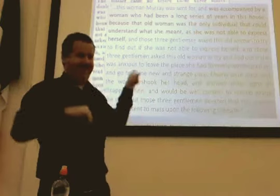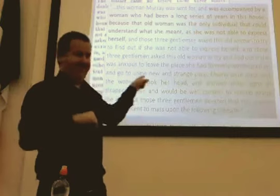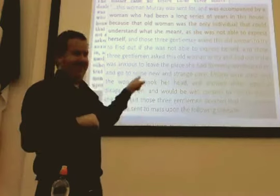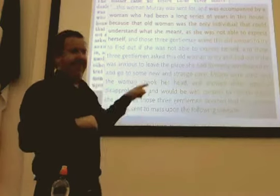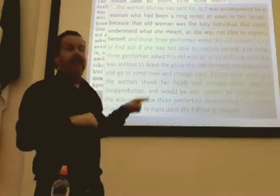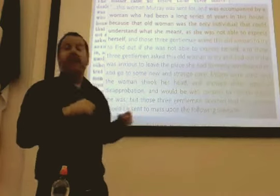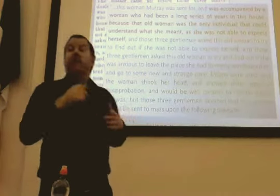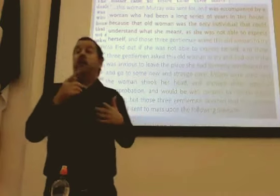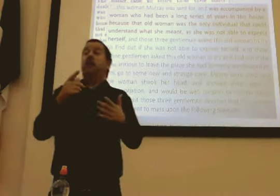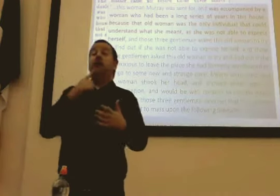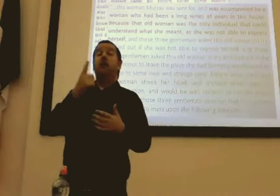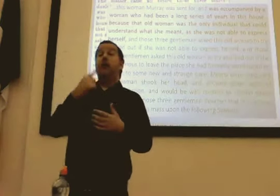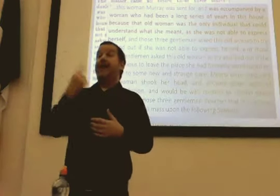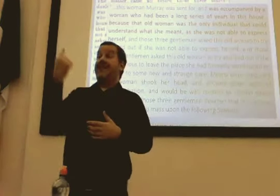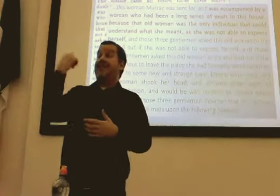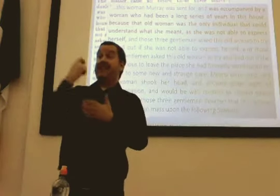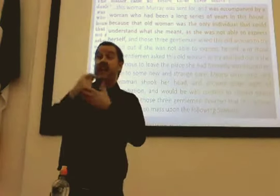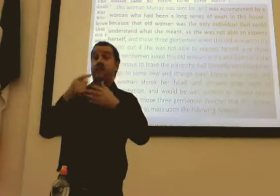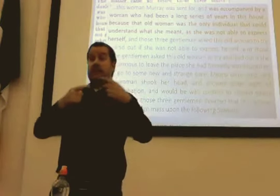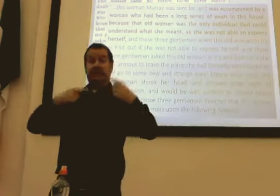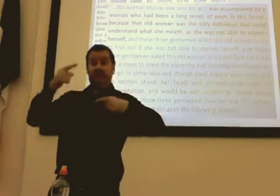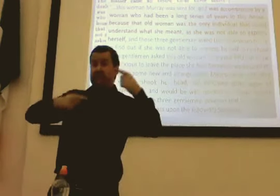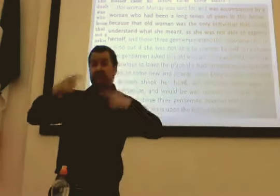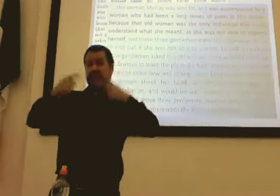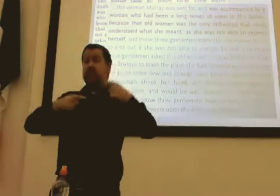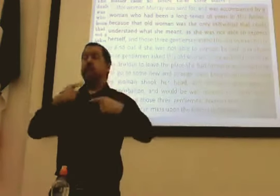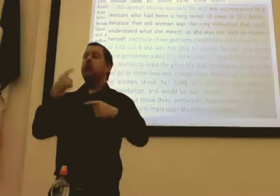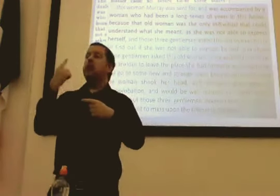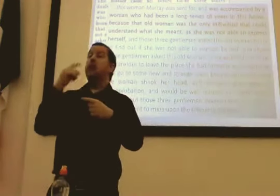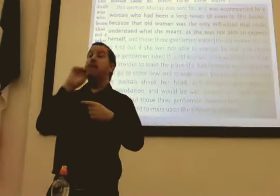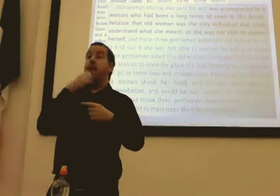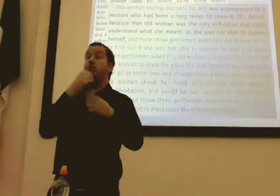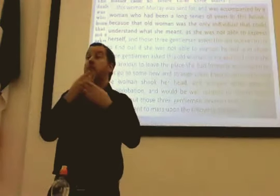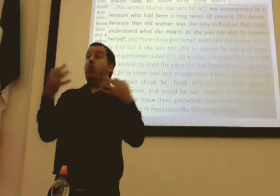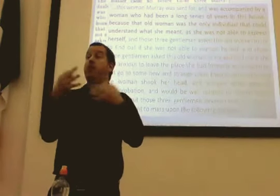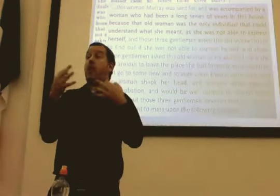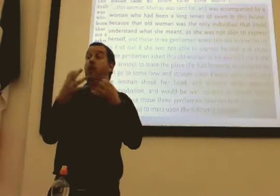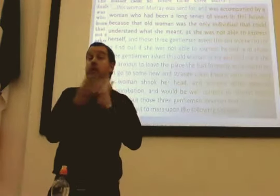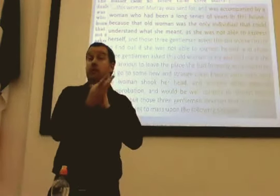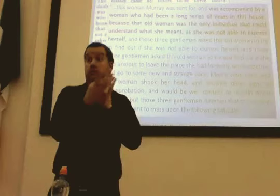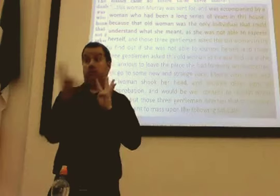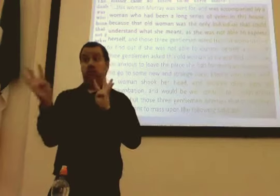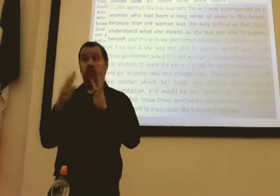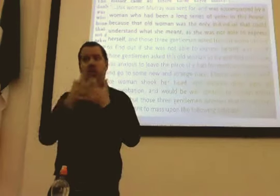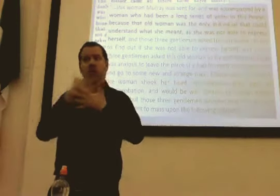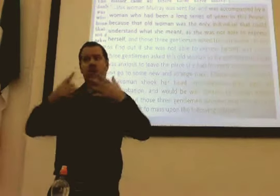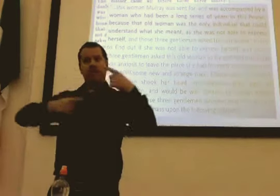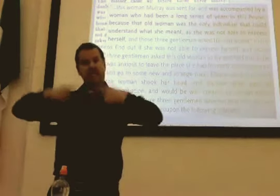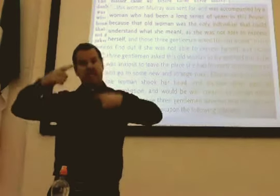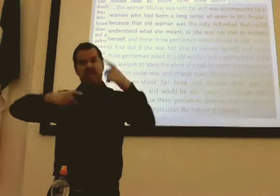In Northern Ireland, Newtown area in Northern Ireland. There was a lot of debate amongst the Board of